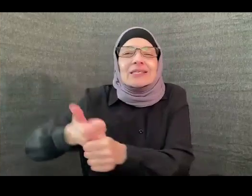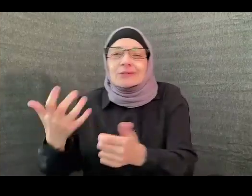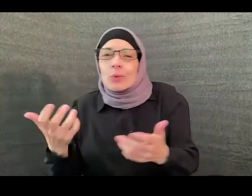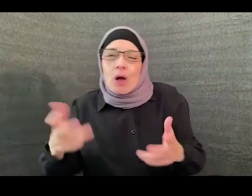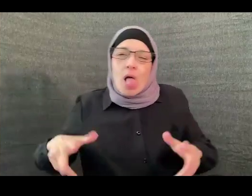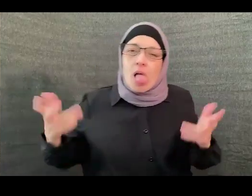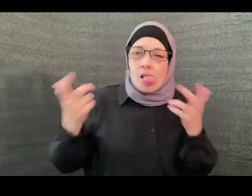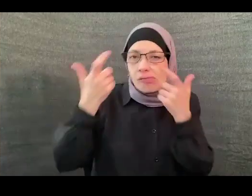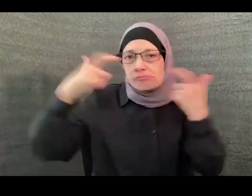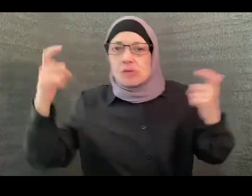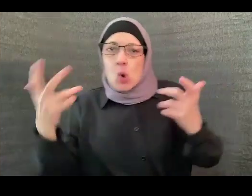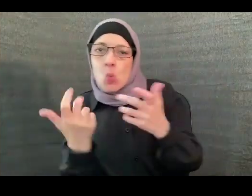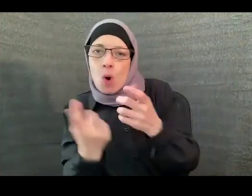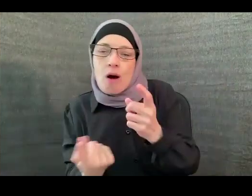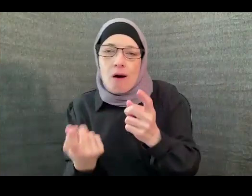over others.